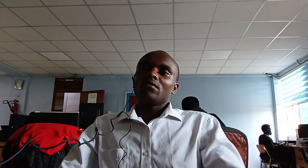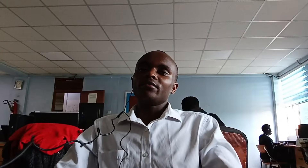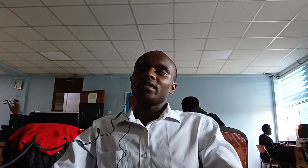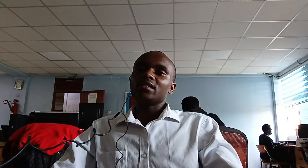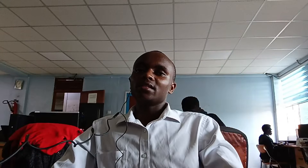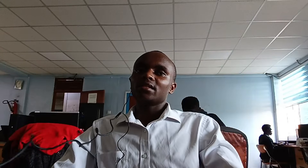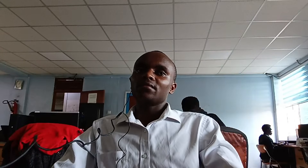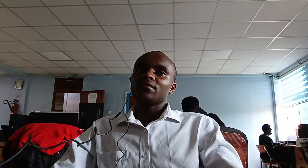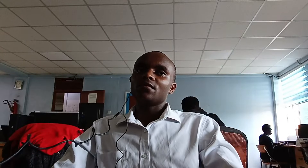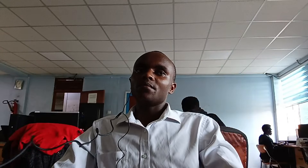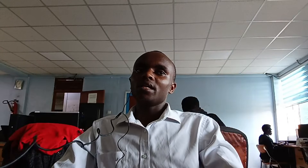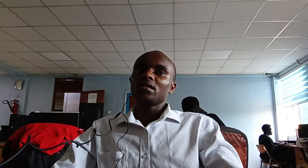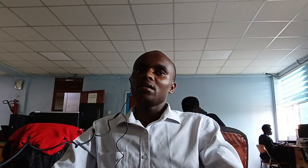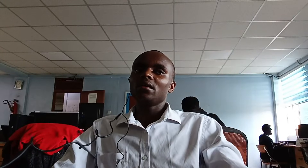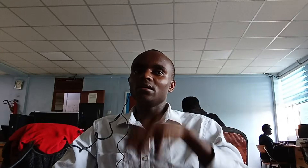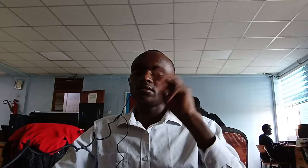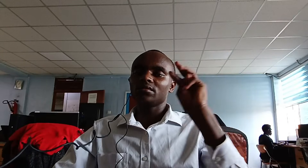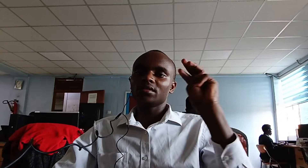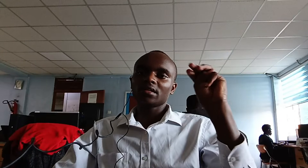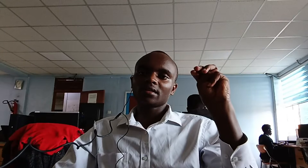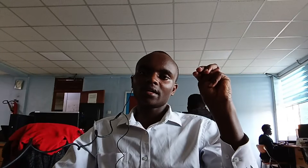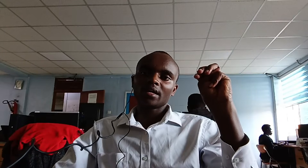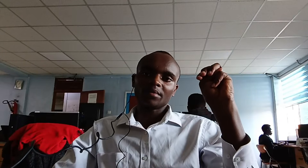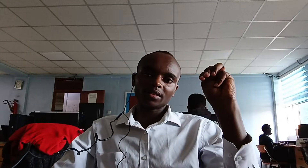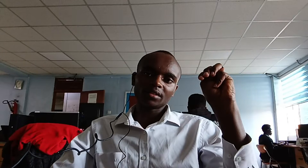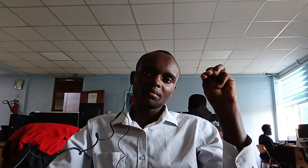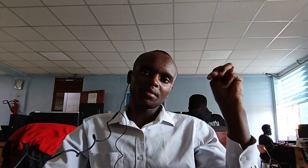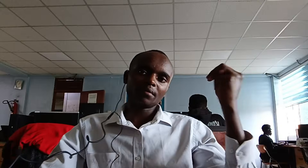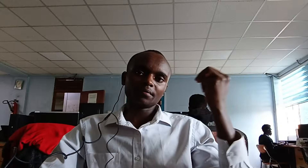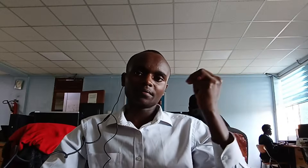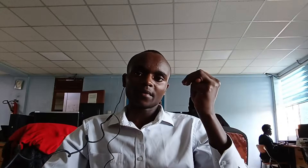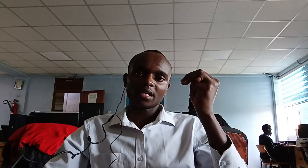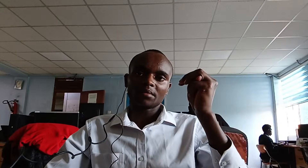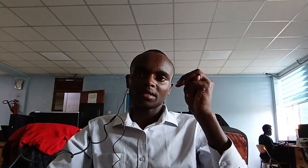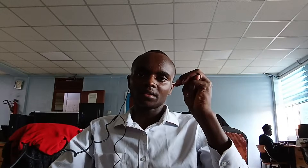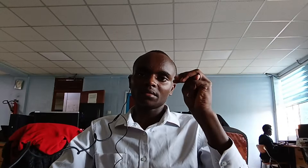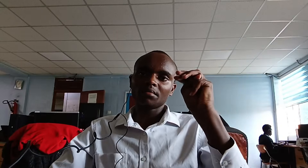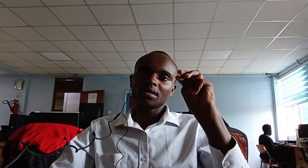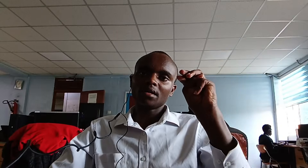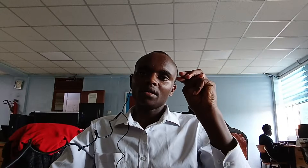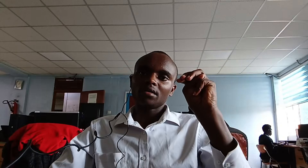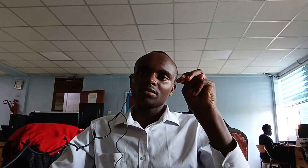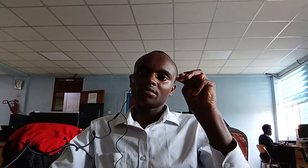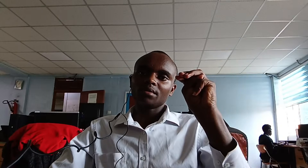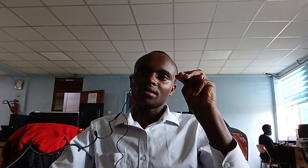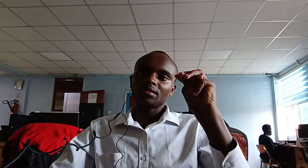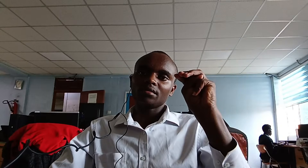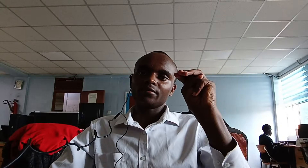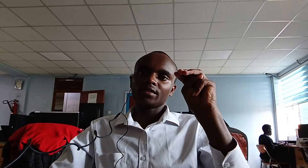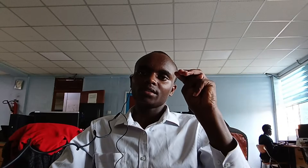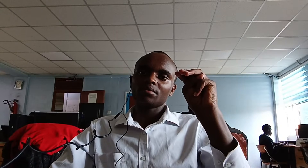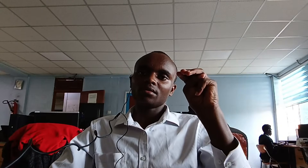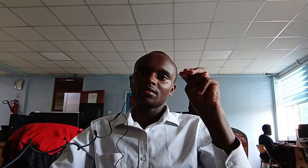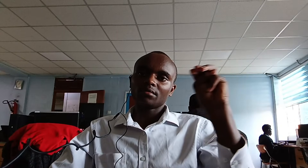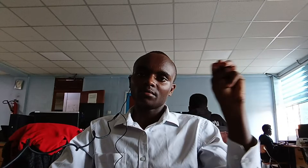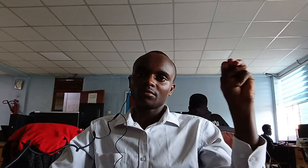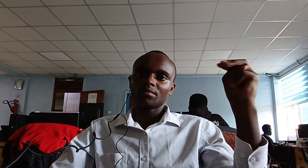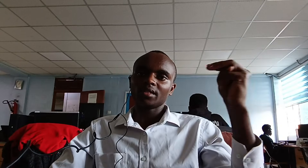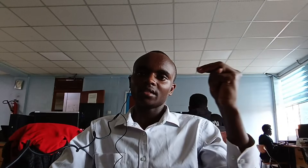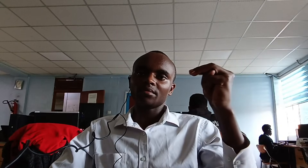got the sign for male using M hand shape. M hand shape should be visible. Open it a bit so